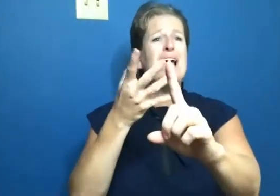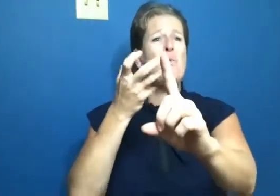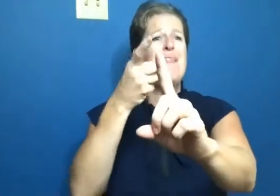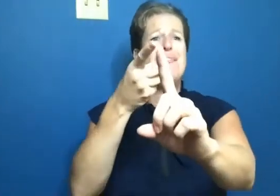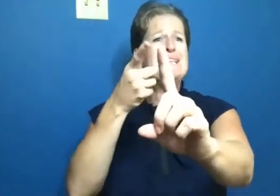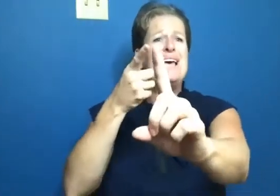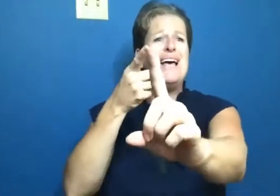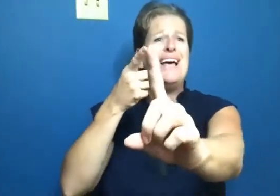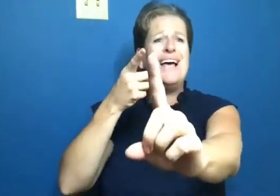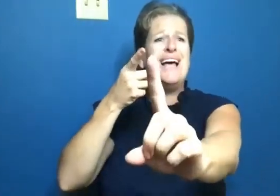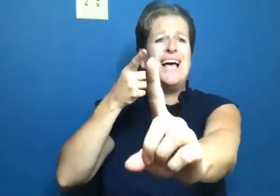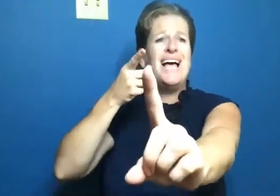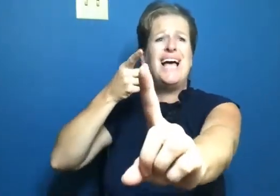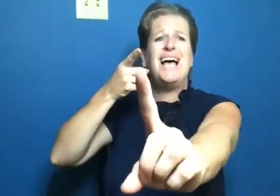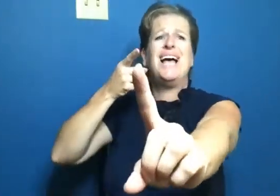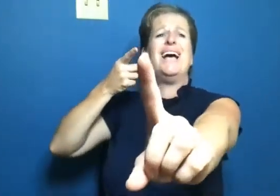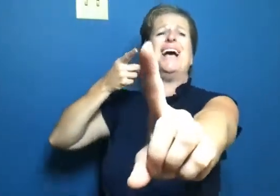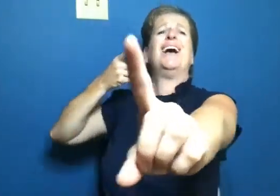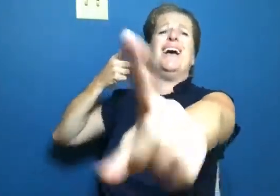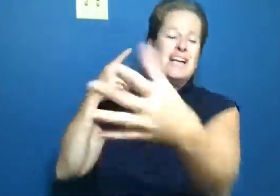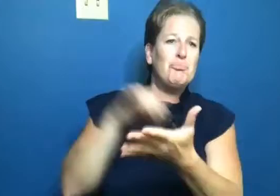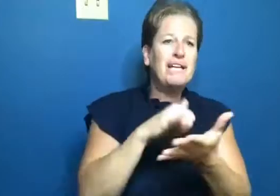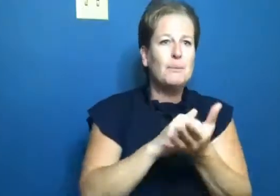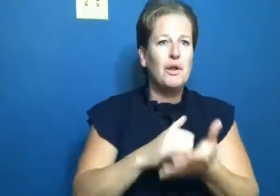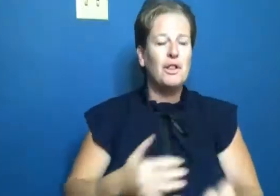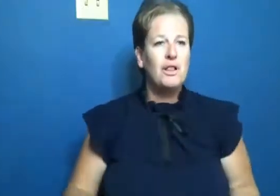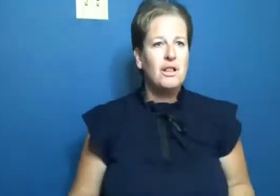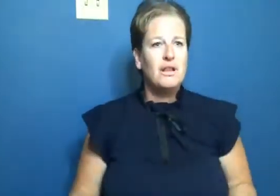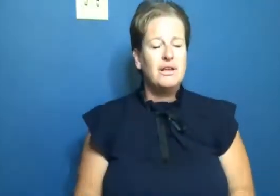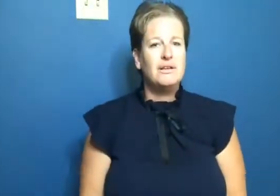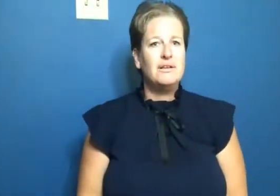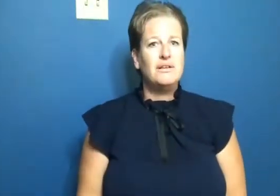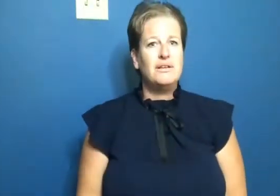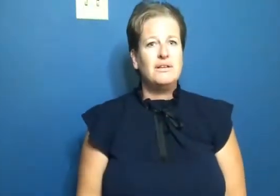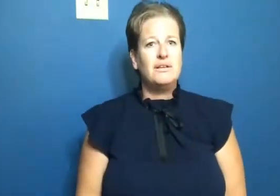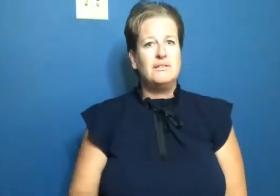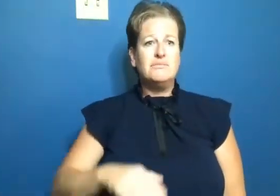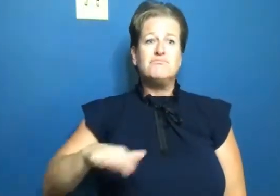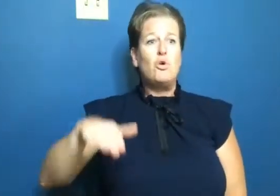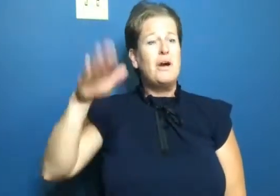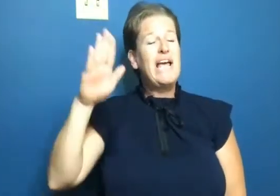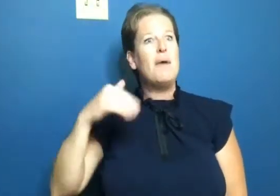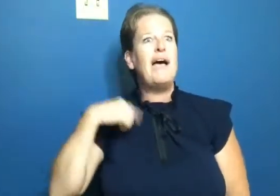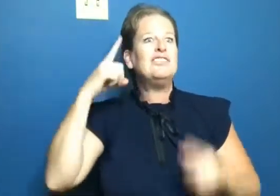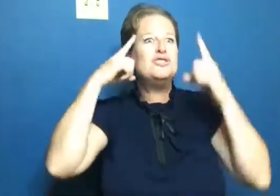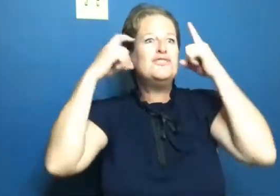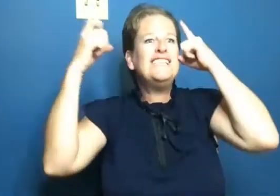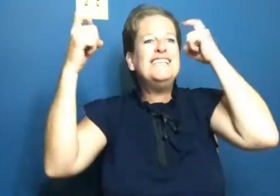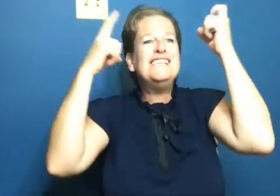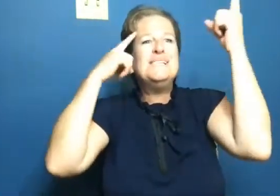impossible for me to grab a hold of. When I was a young girl, I had all these ideas and aspirations and dreams